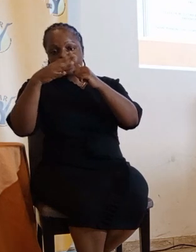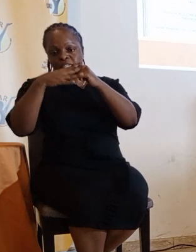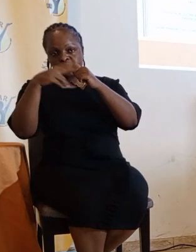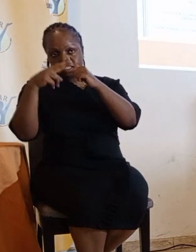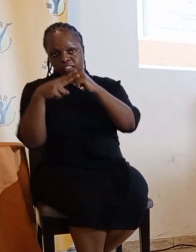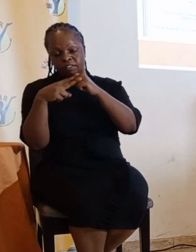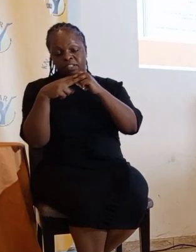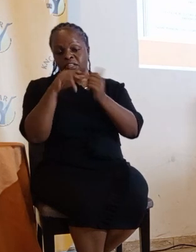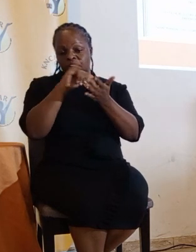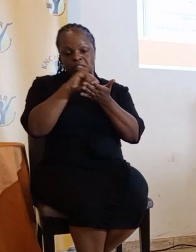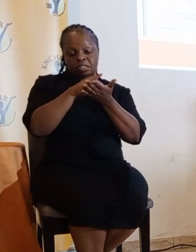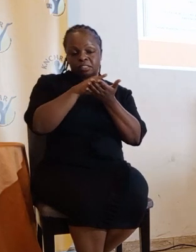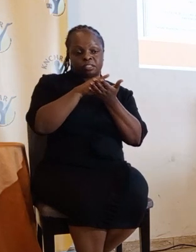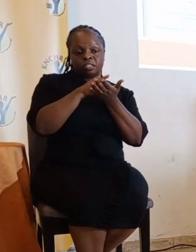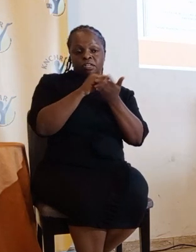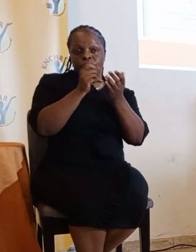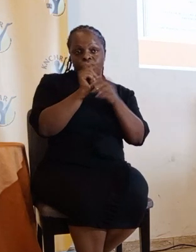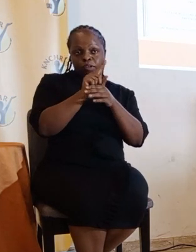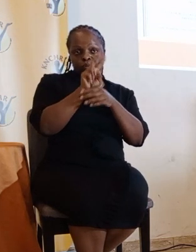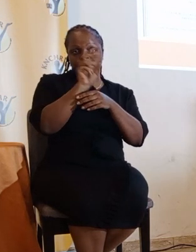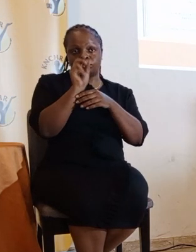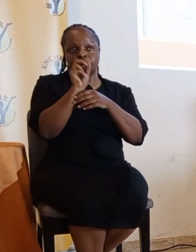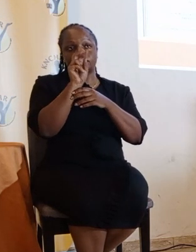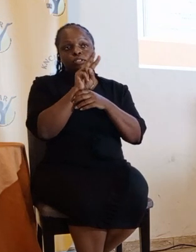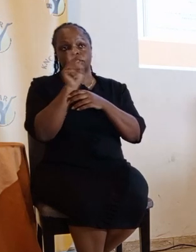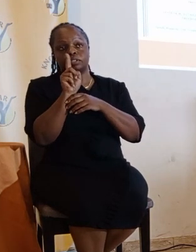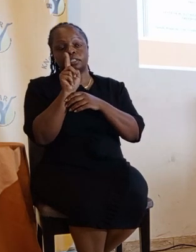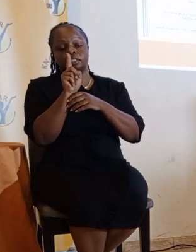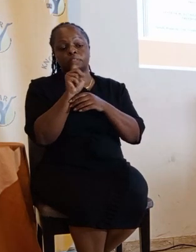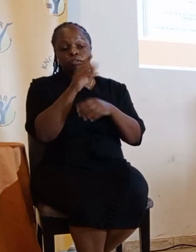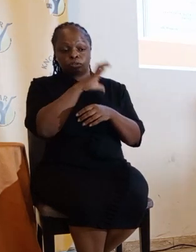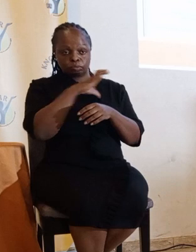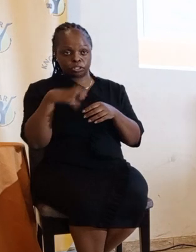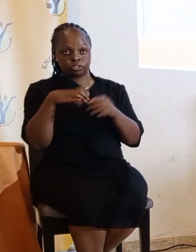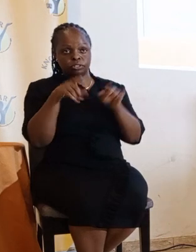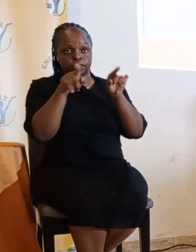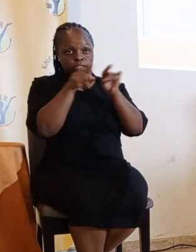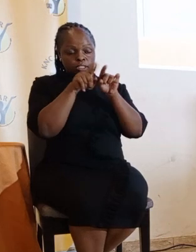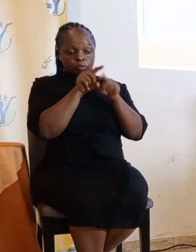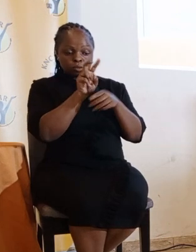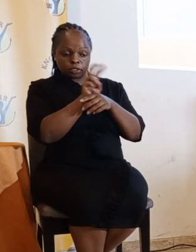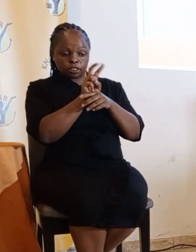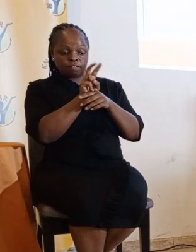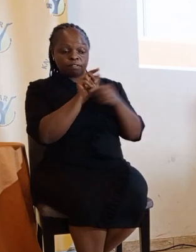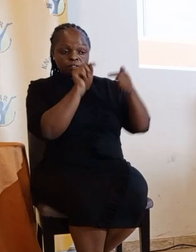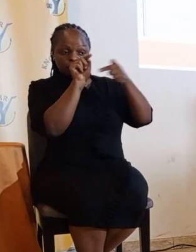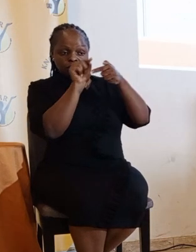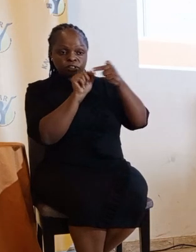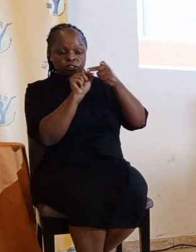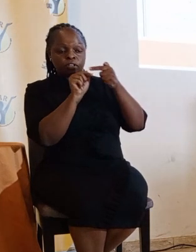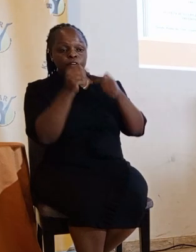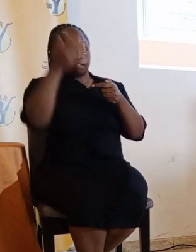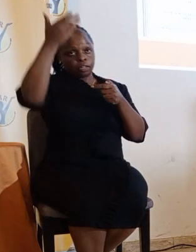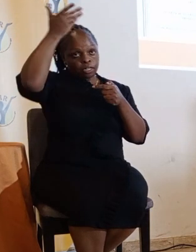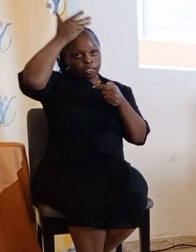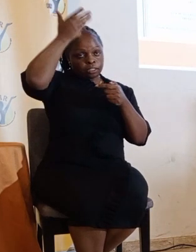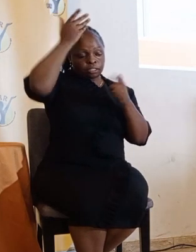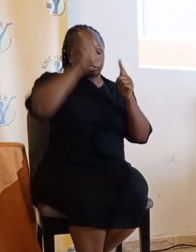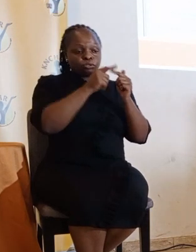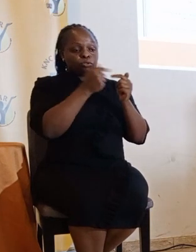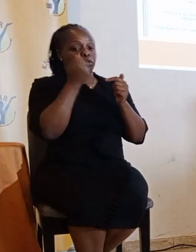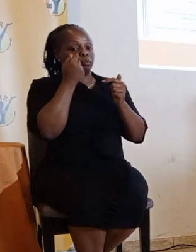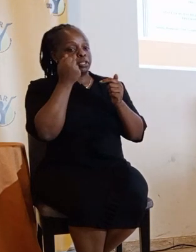3,797. This is as of November 2021. The Commission also observes that the ratio of nurses to patients